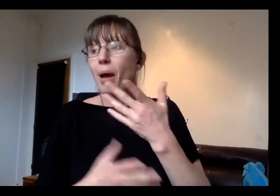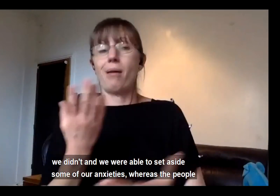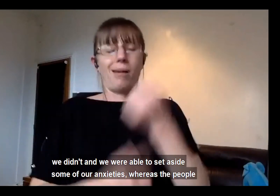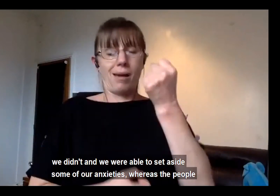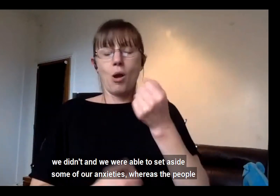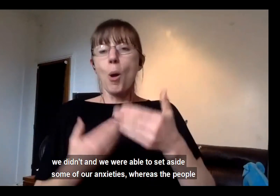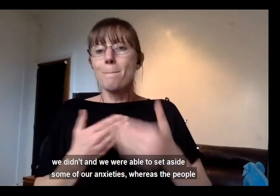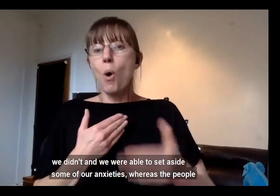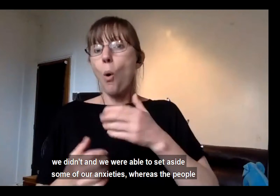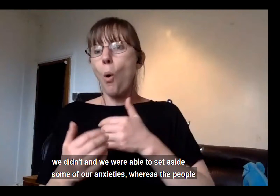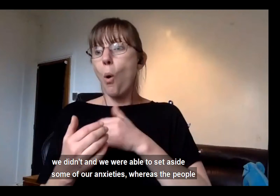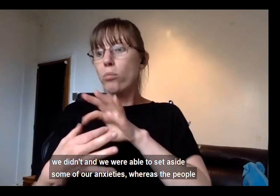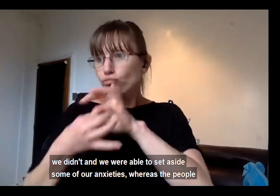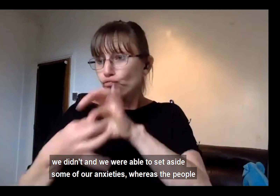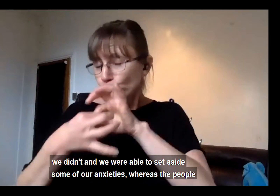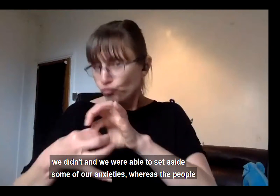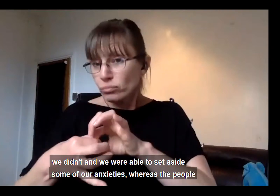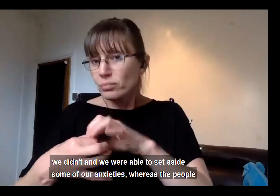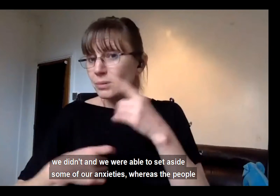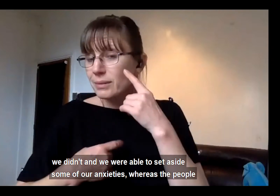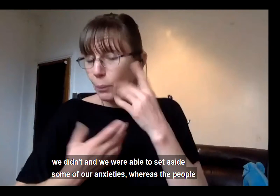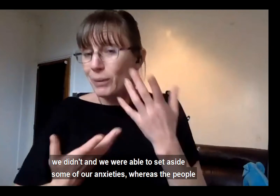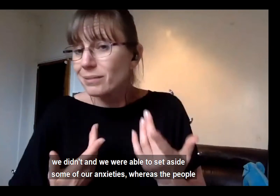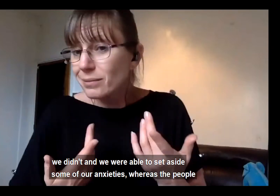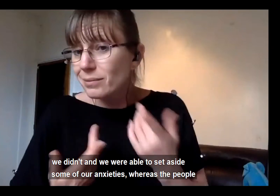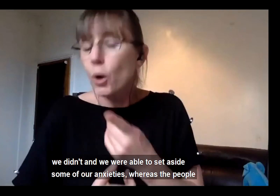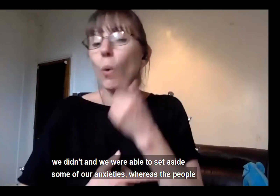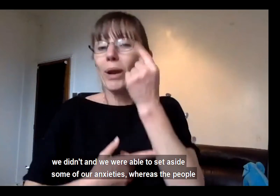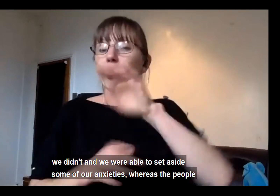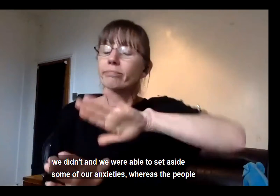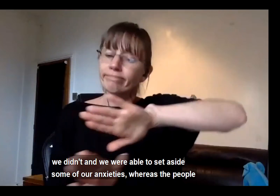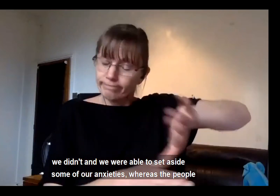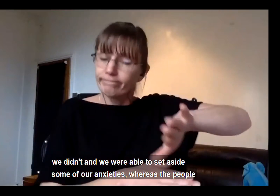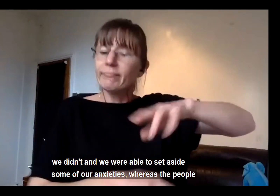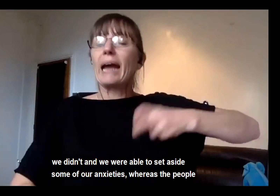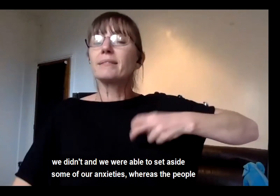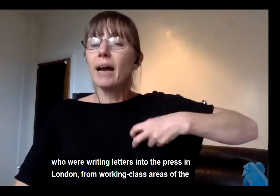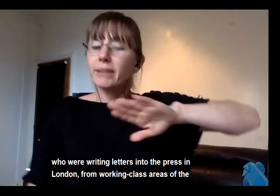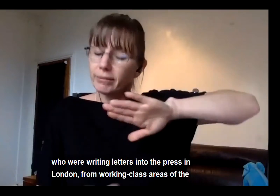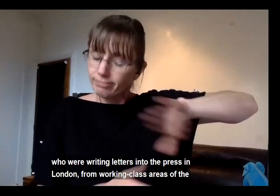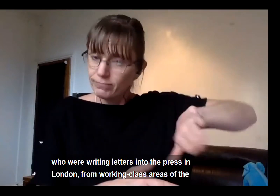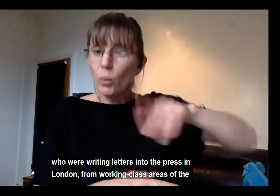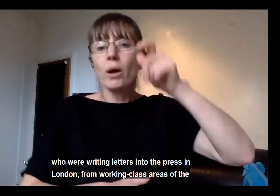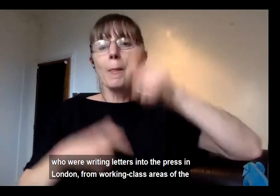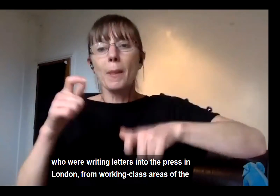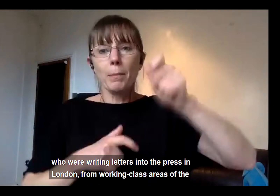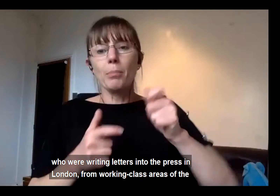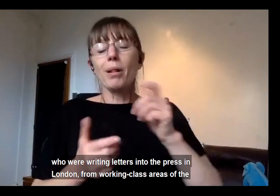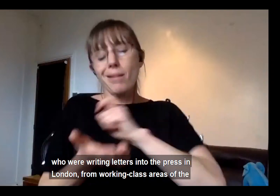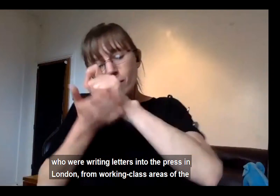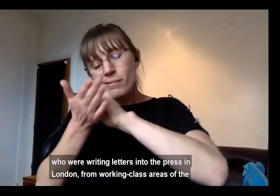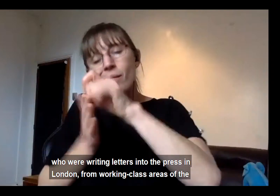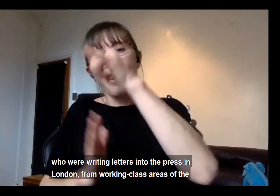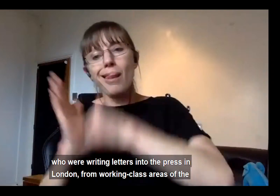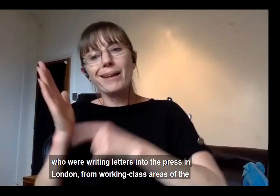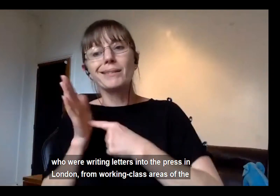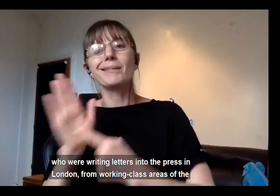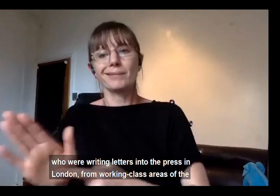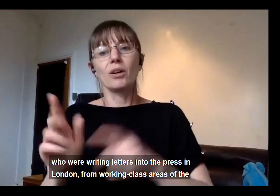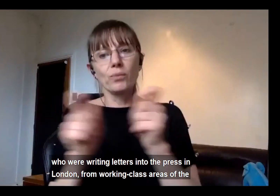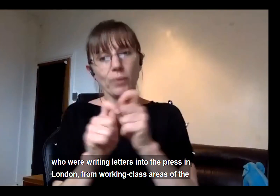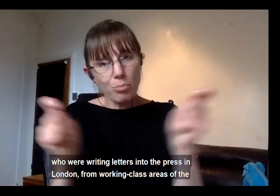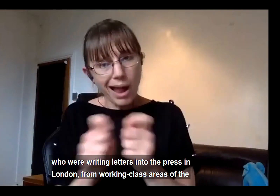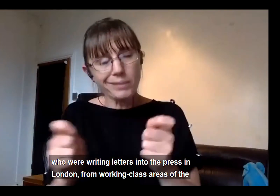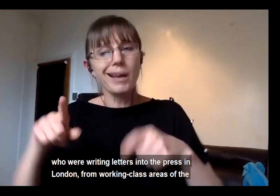than we didn't. And we were able to set aside some of our anxieties. Whereas the people who were writing letters into the press in